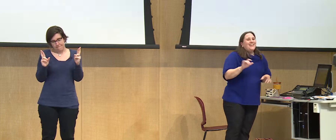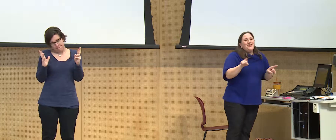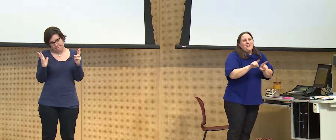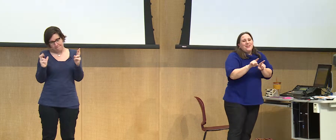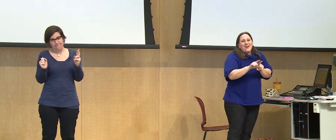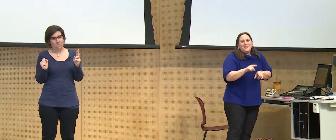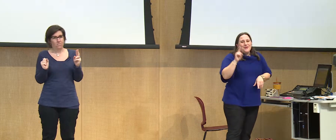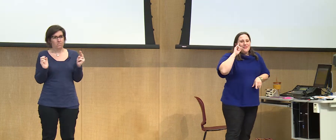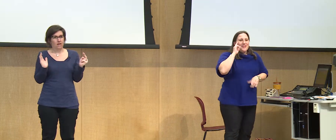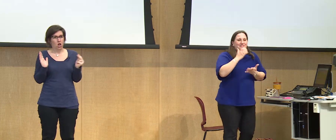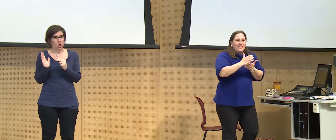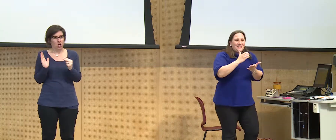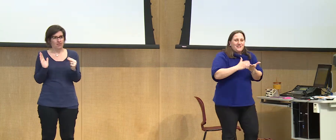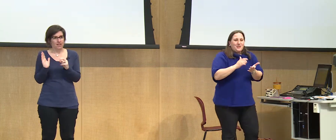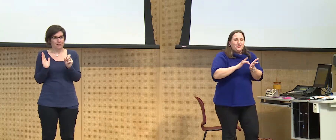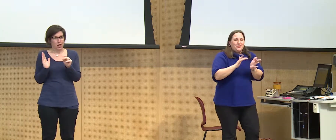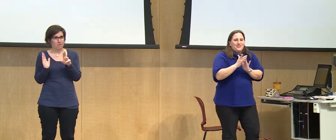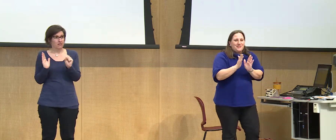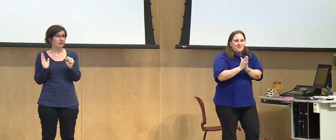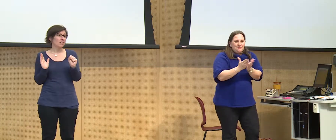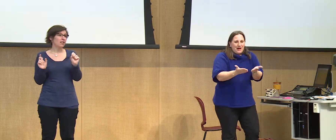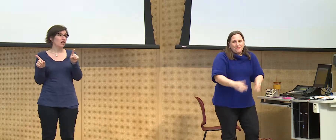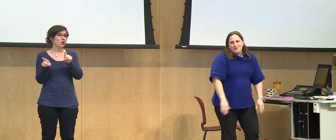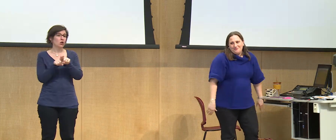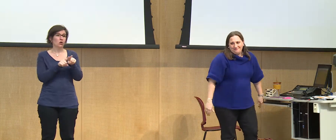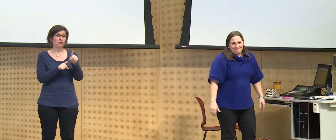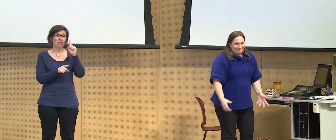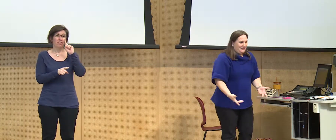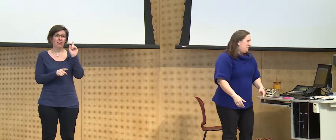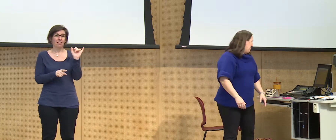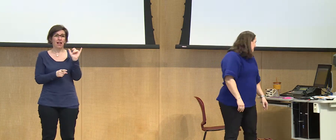You can also think of it as the course Bible, right?